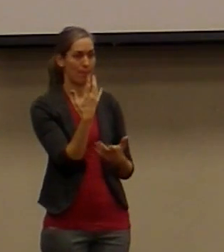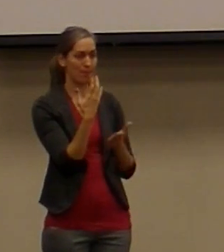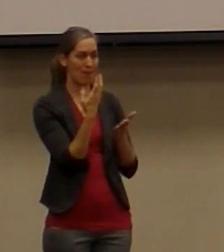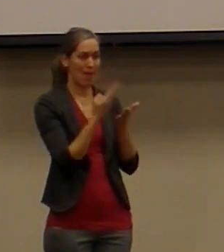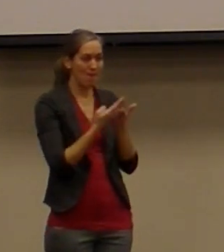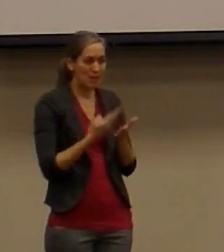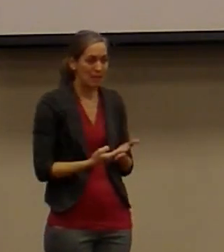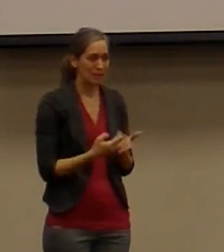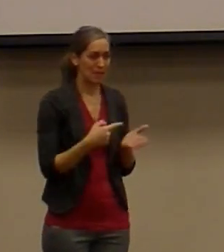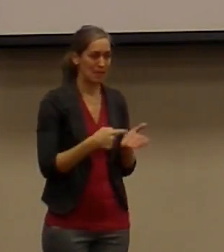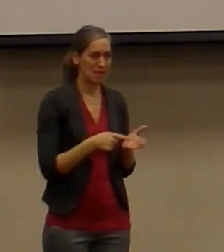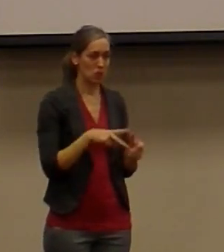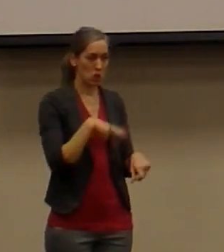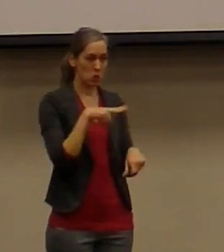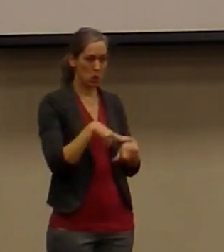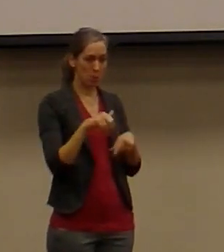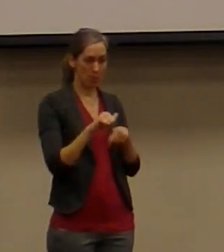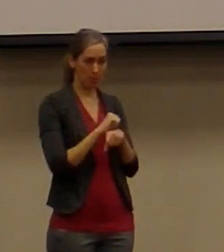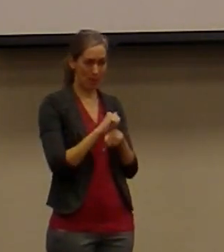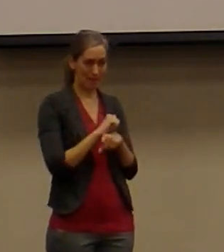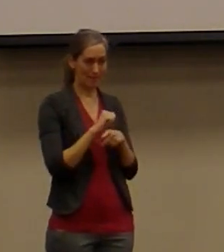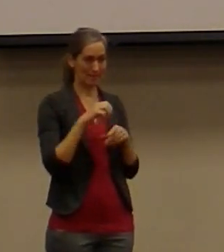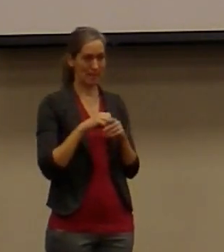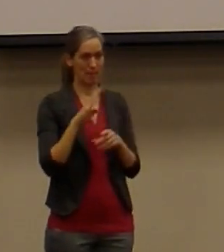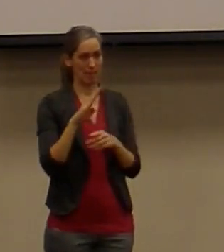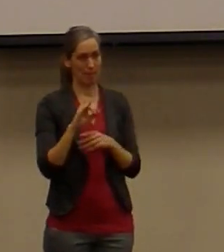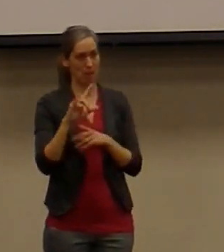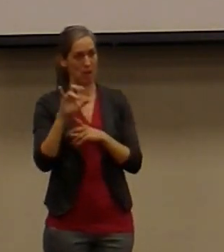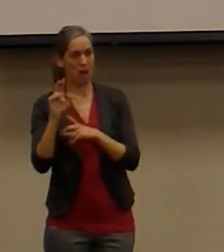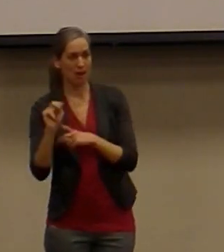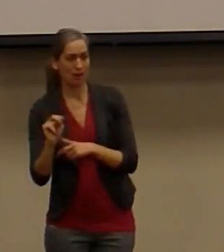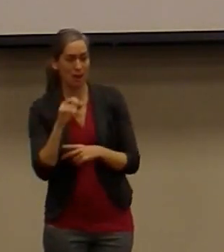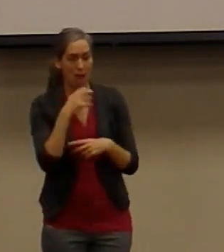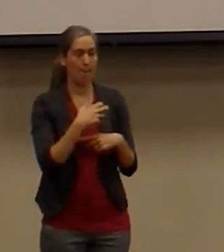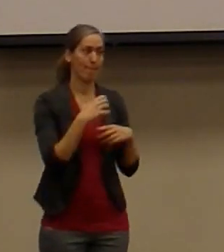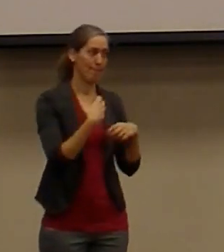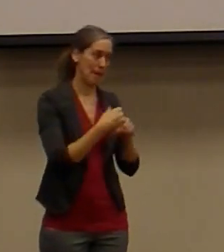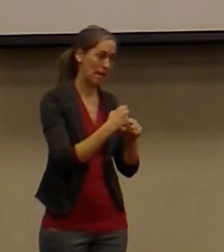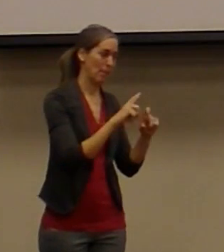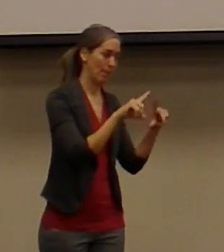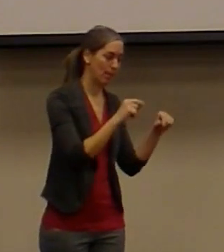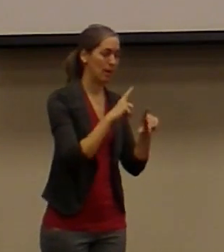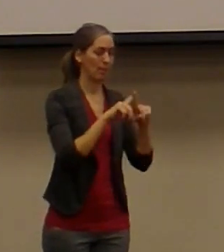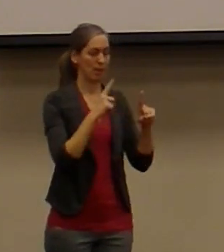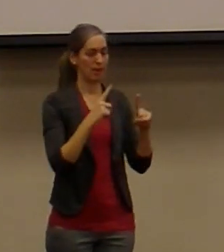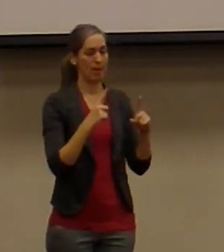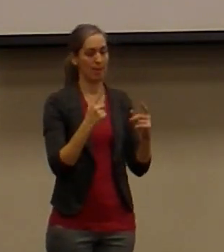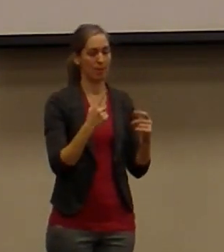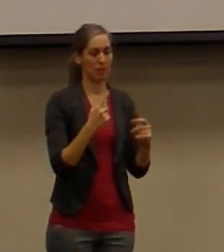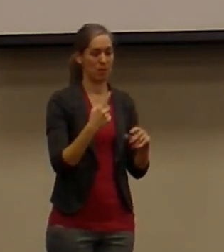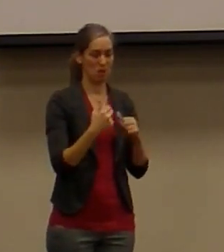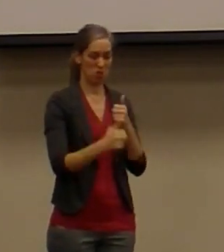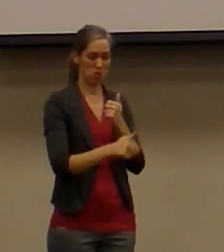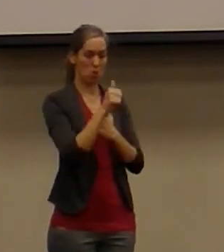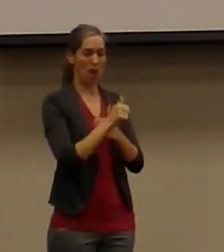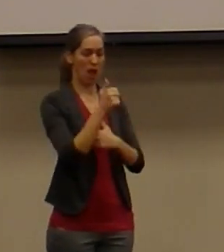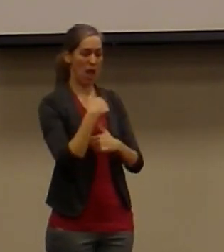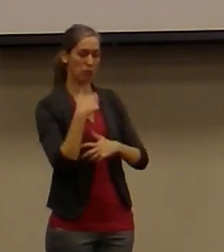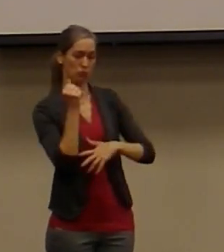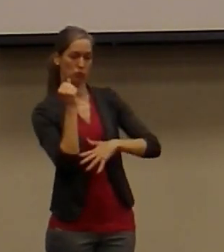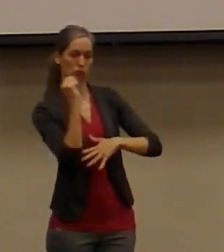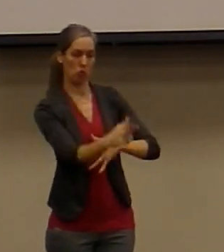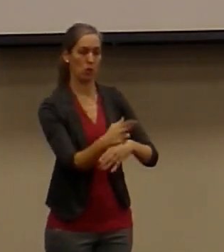practice among the Babylonians. Not the making of brick, that was a common practice too, but the actual threat of throwing